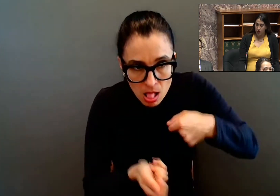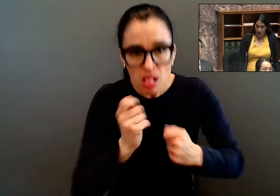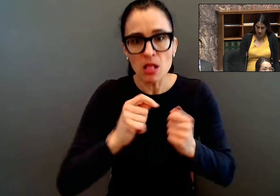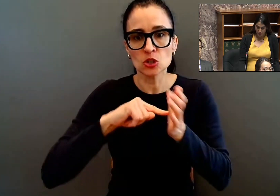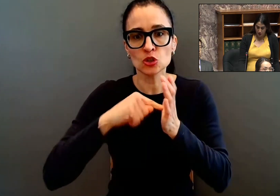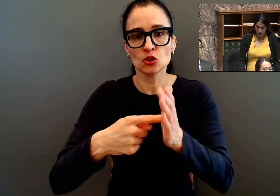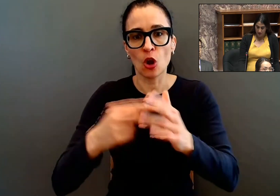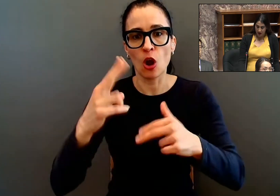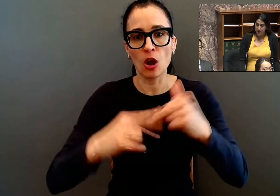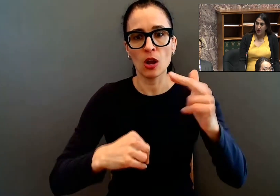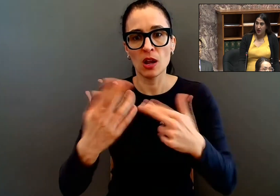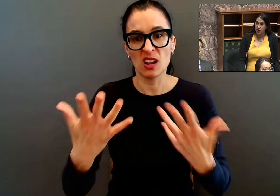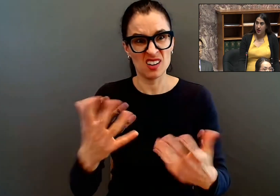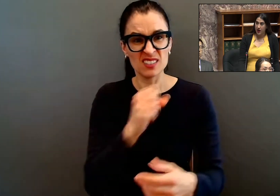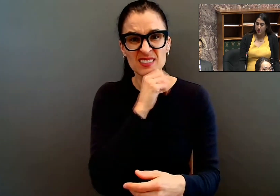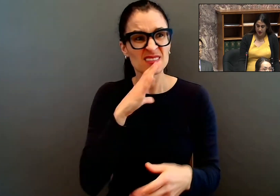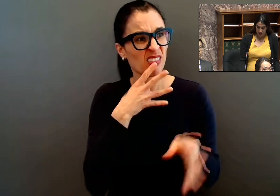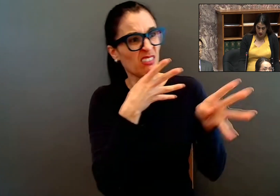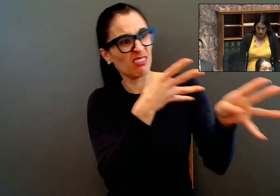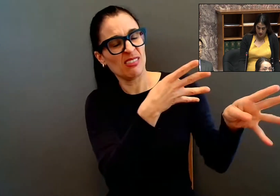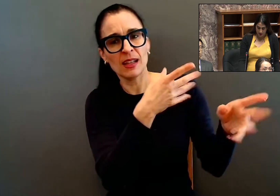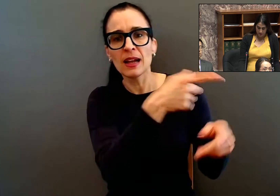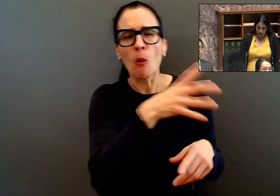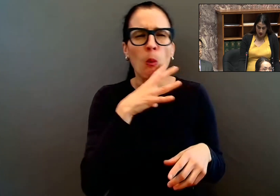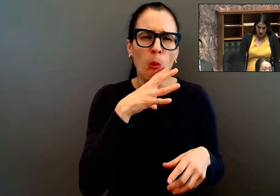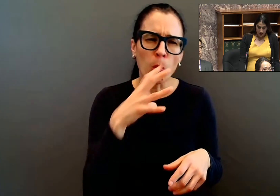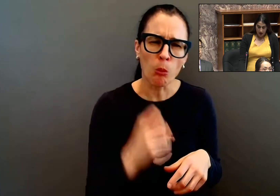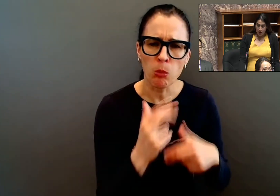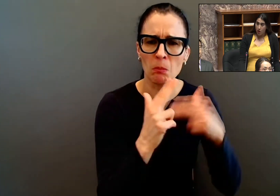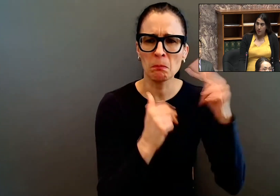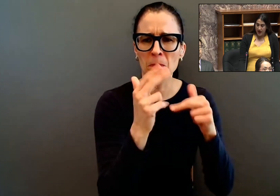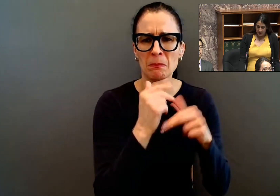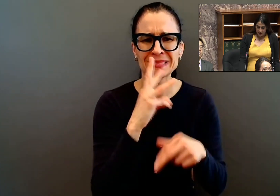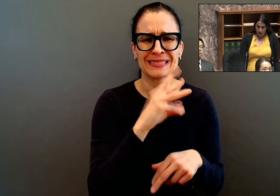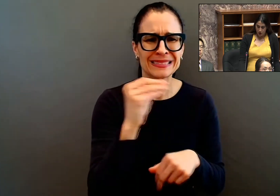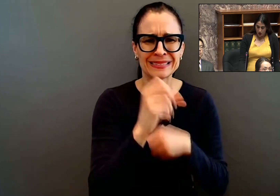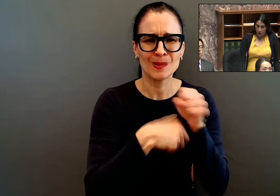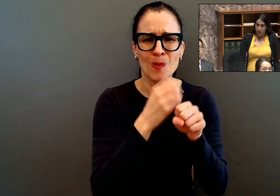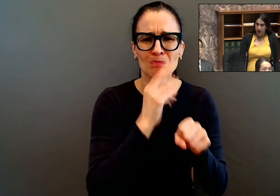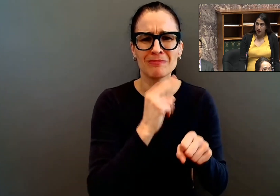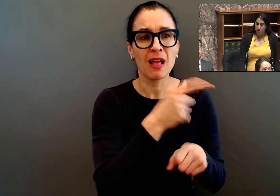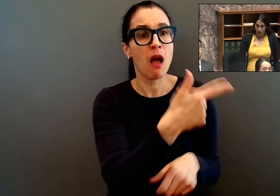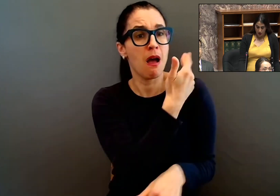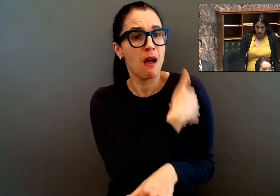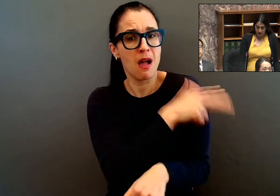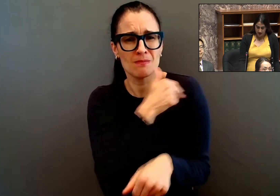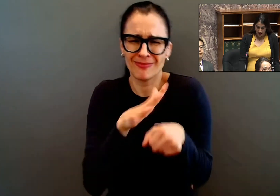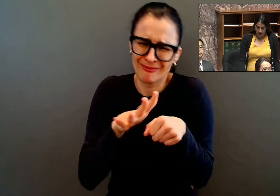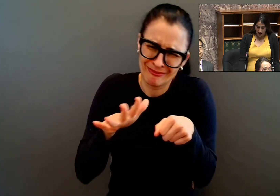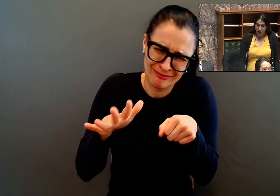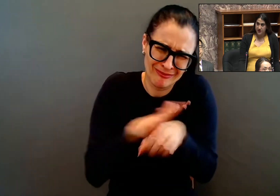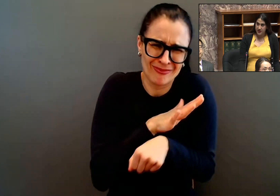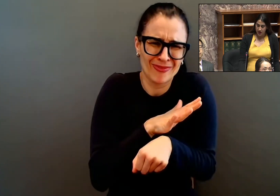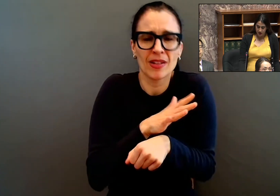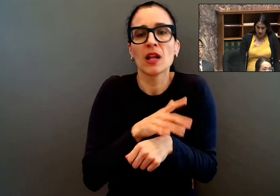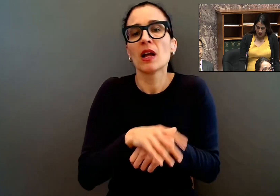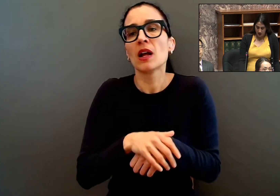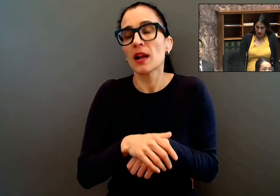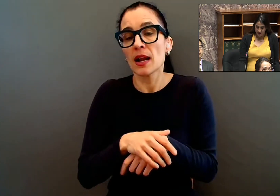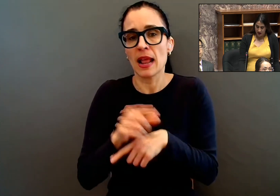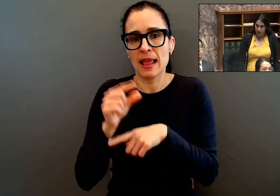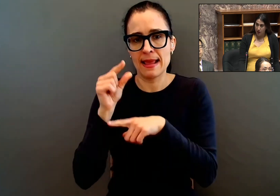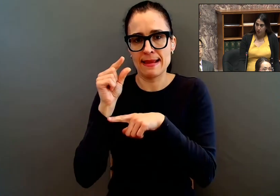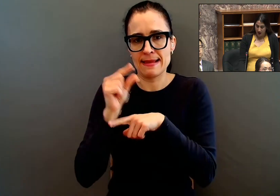a low-cost program that actually helps seniors. No beds, no equipment, no urgency. If seniors'